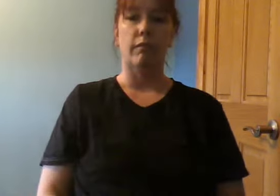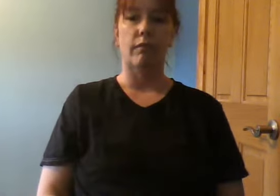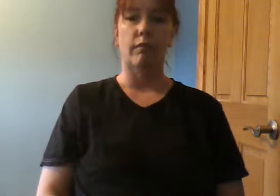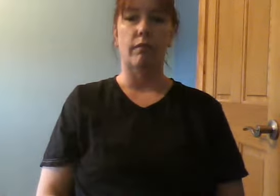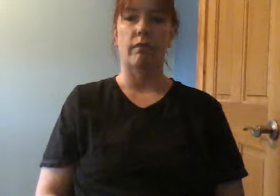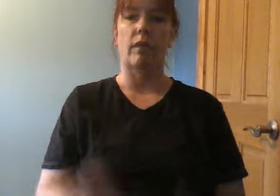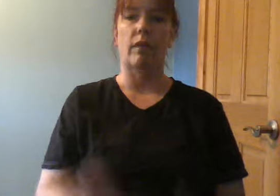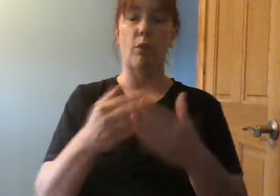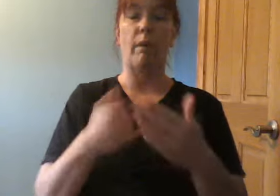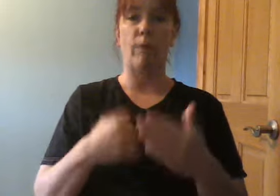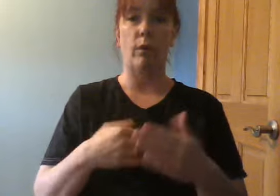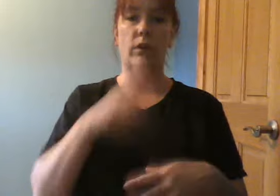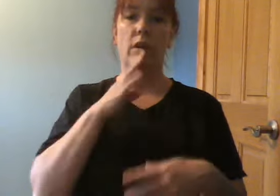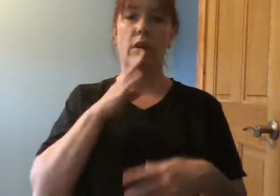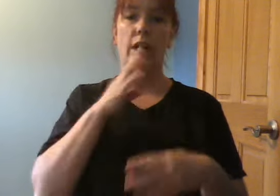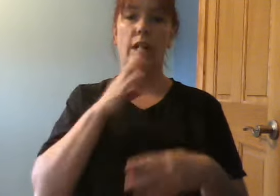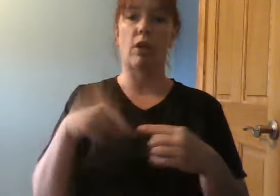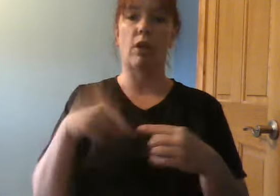talk about identity. That's sort of an interesting enough topic to me.